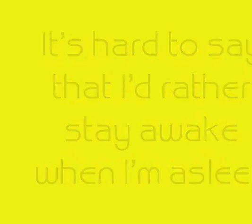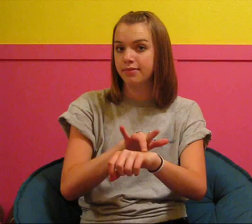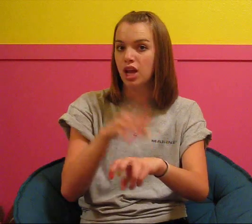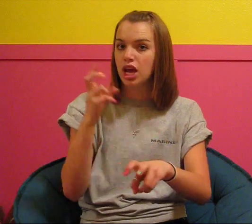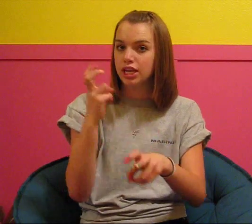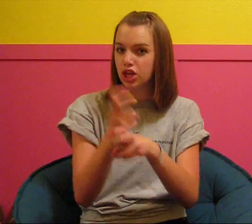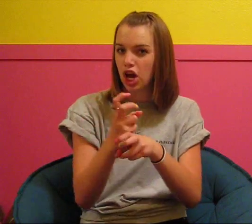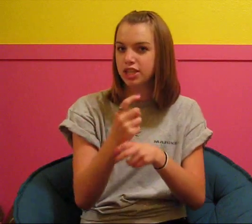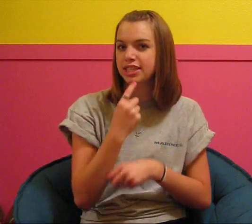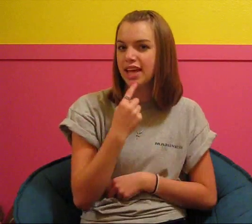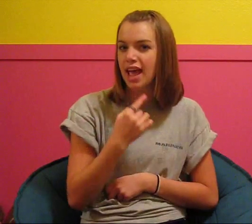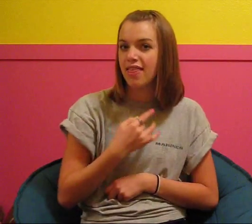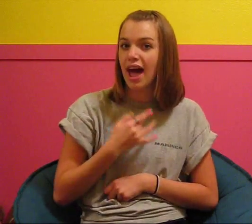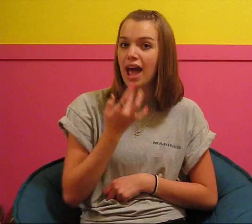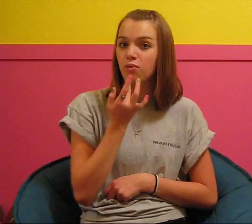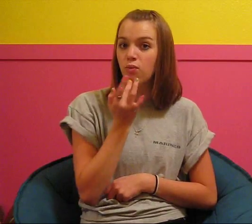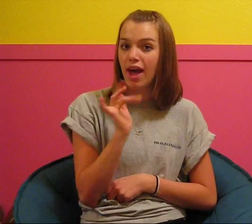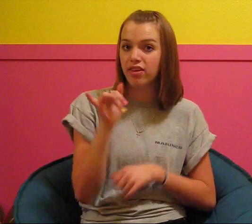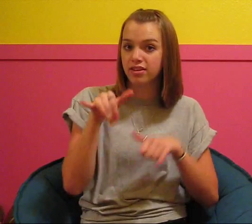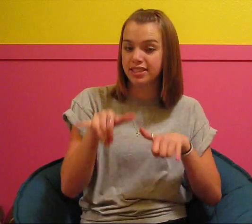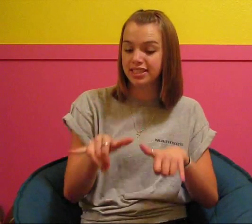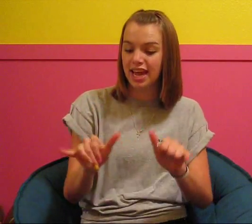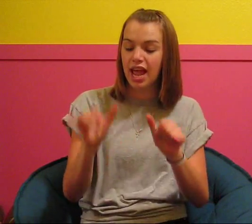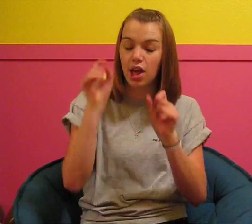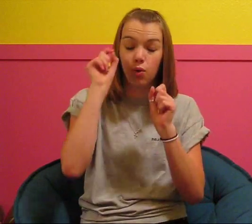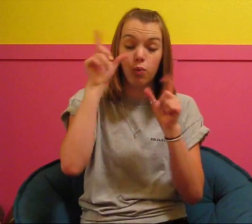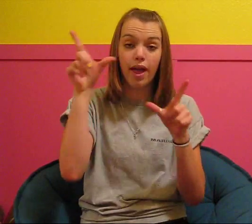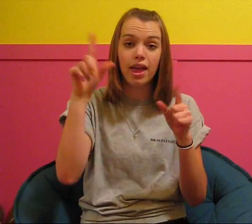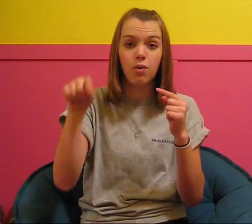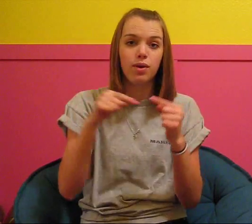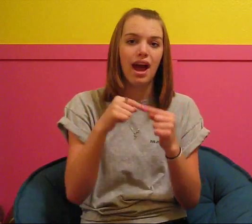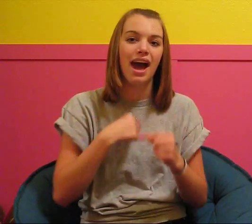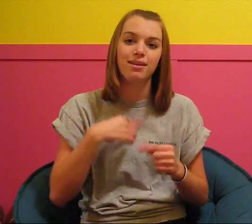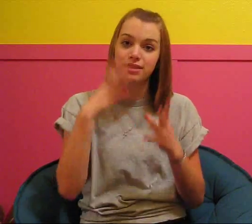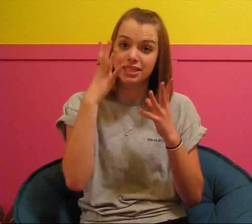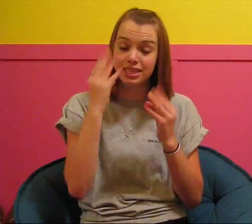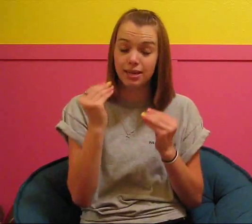It's hard to say that I'd rather stay awake when I'm asleep.